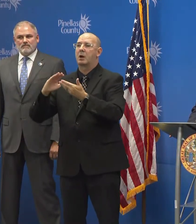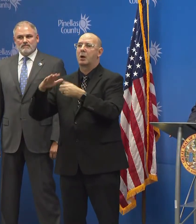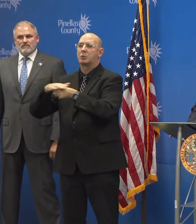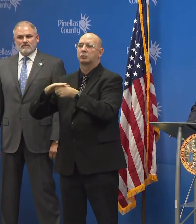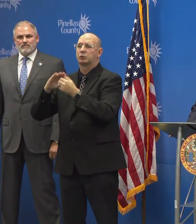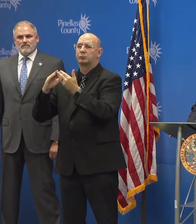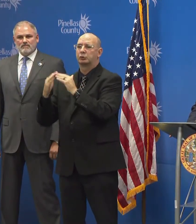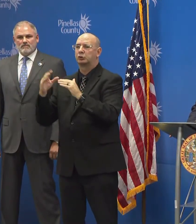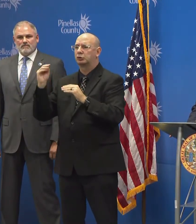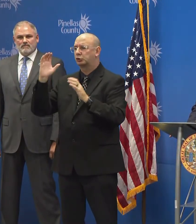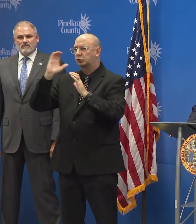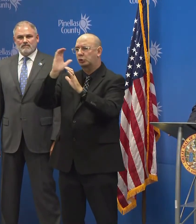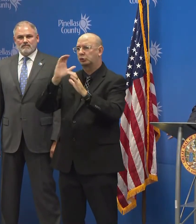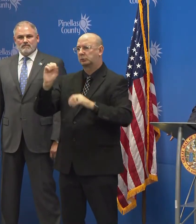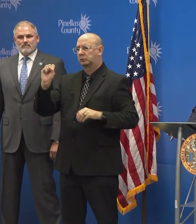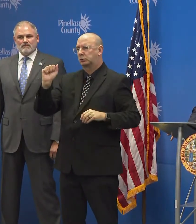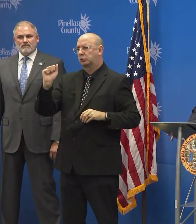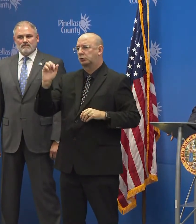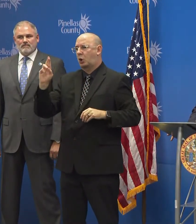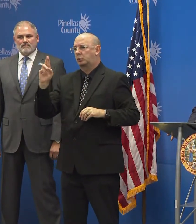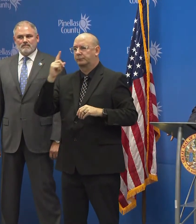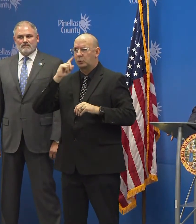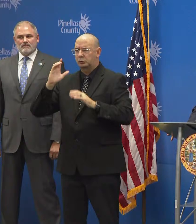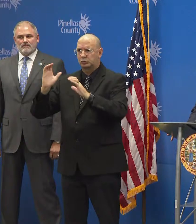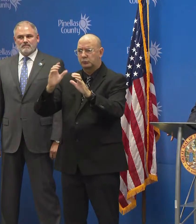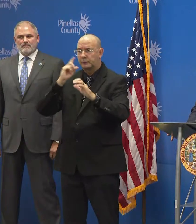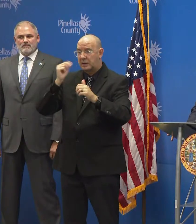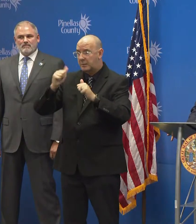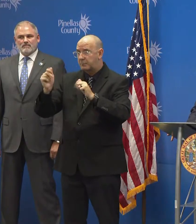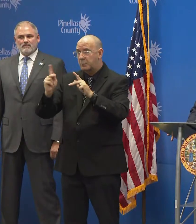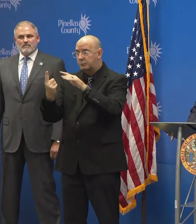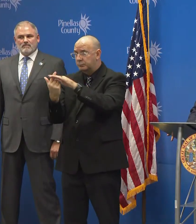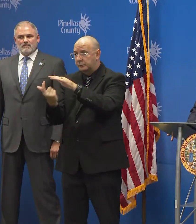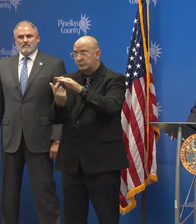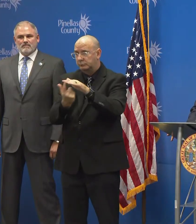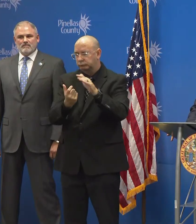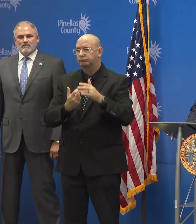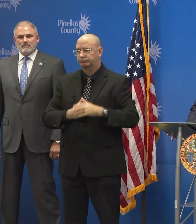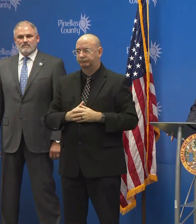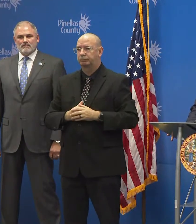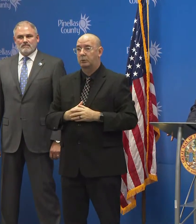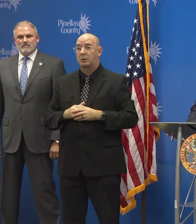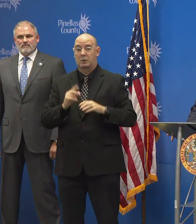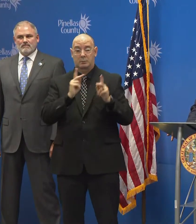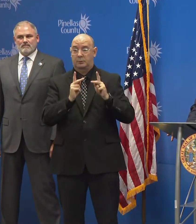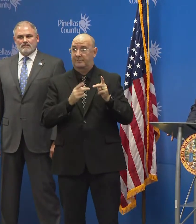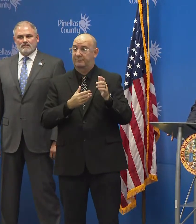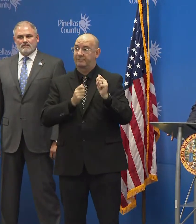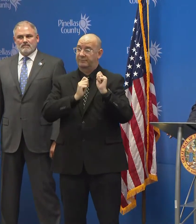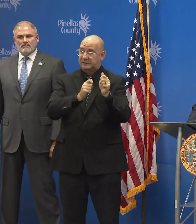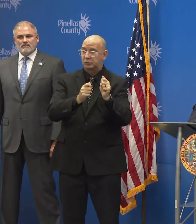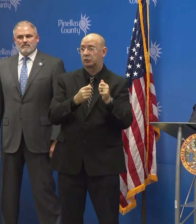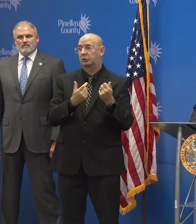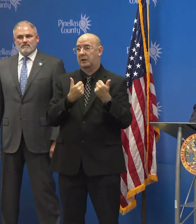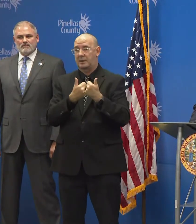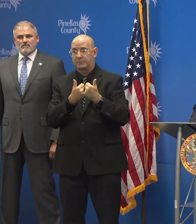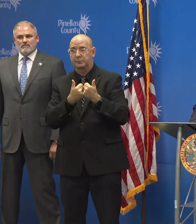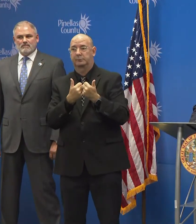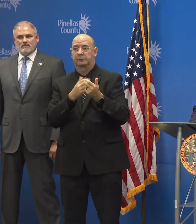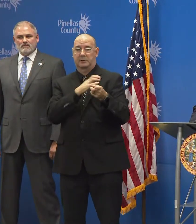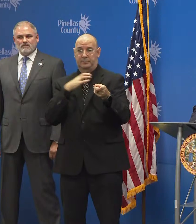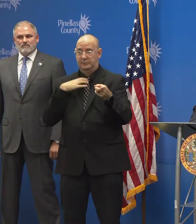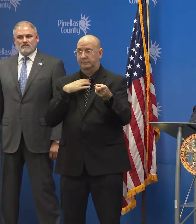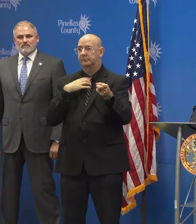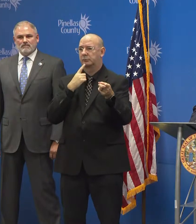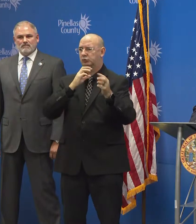to help. The Florida Fish and Wildlife Conservation Commission is activated and ready to help. Florida Highway Patrol is